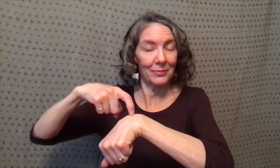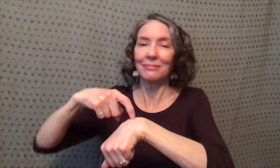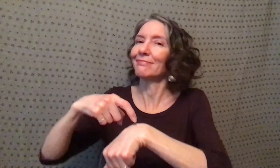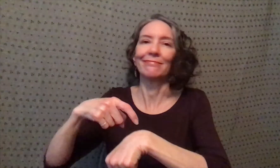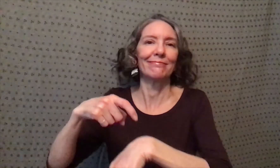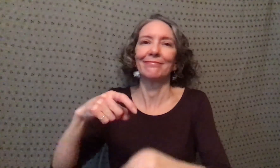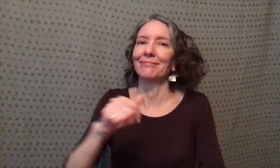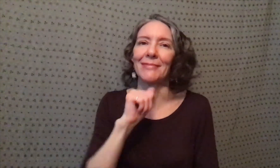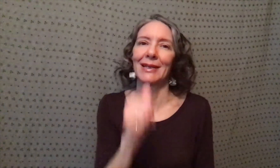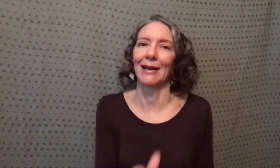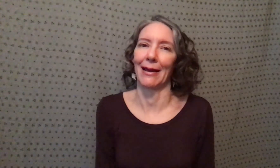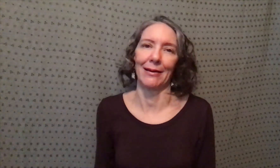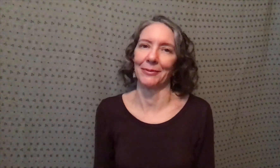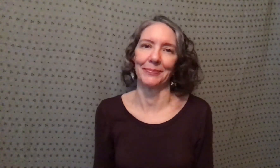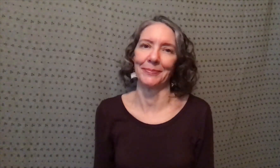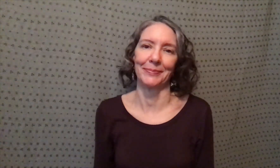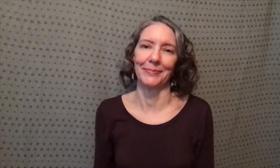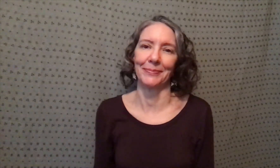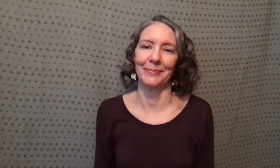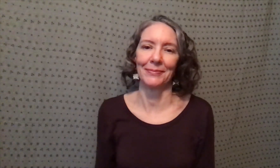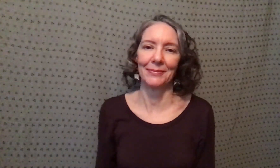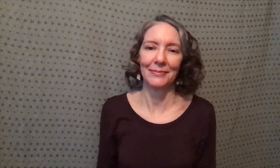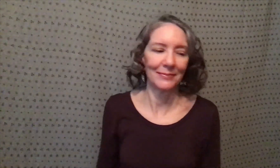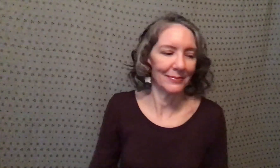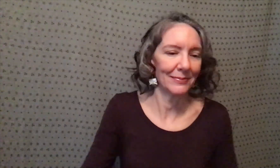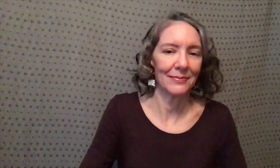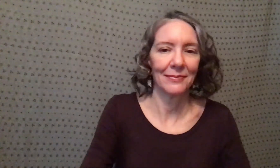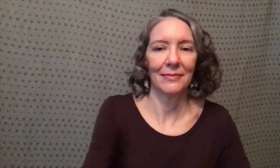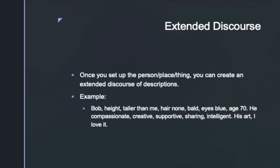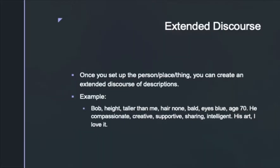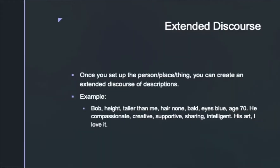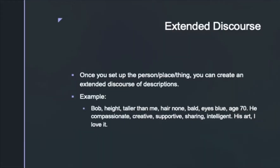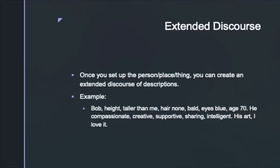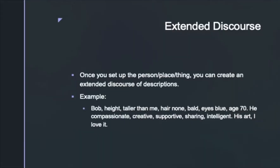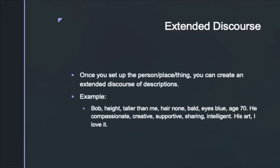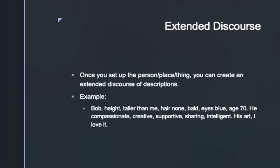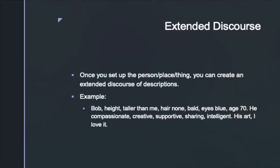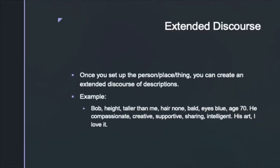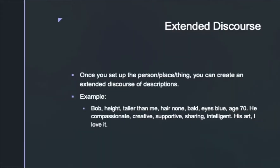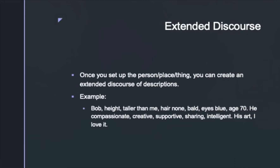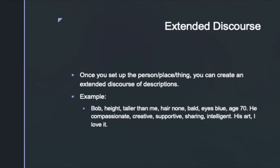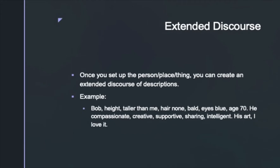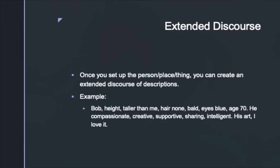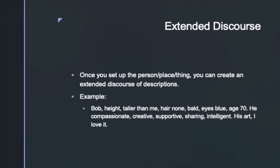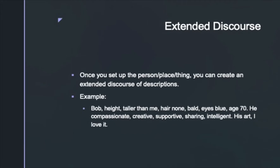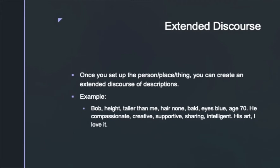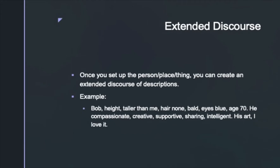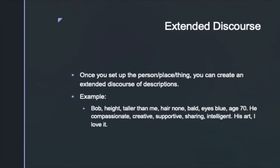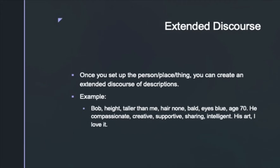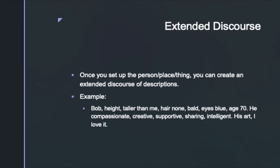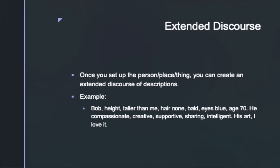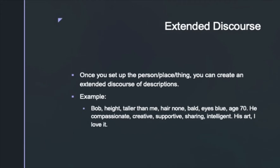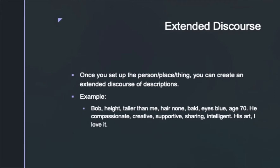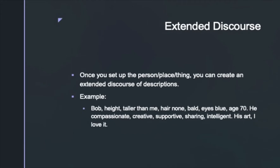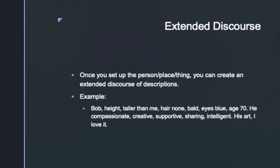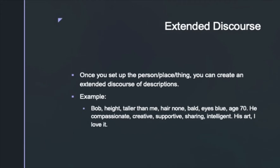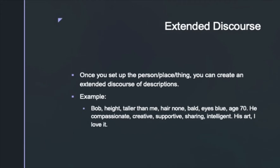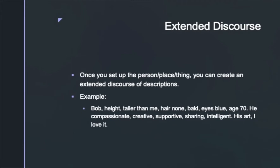she does not finish her work on time once you set up a person place or thing in the signing